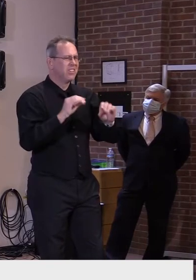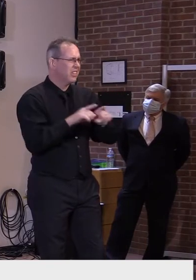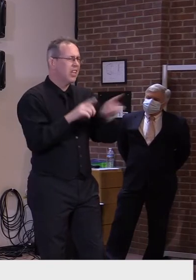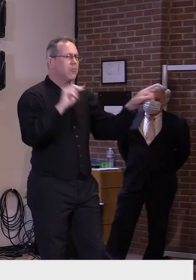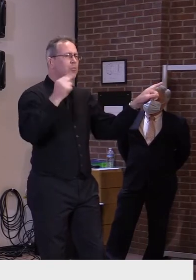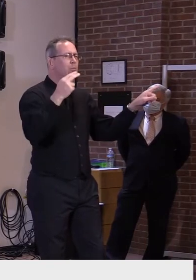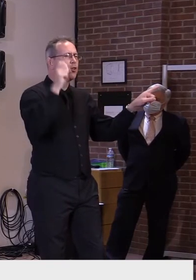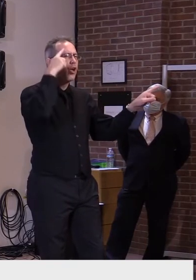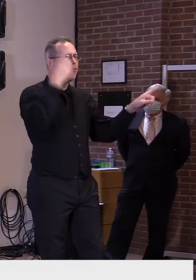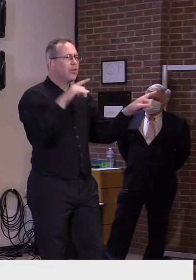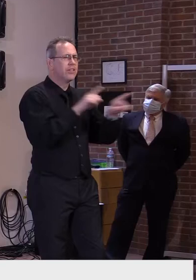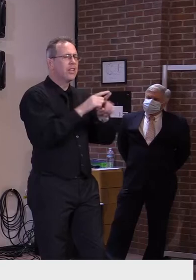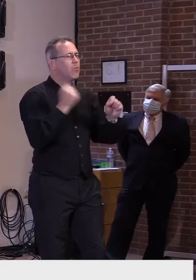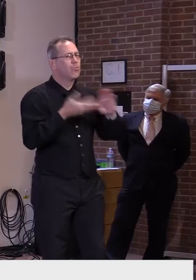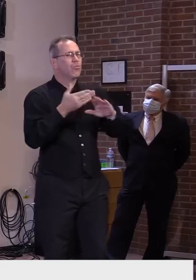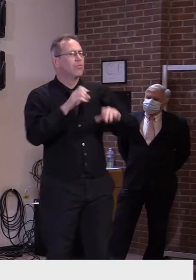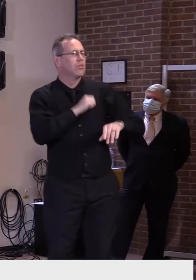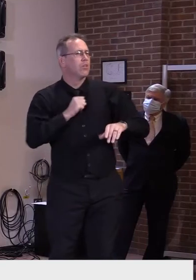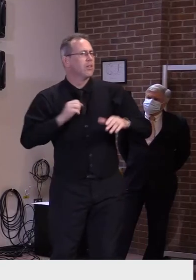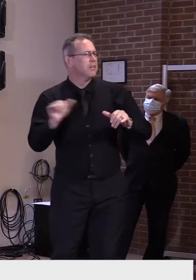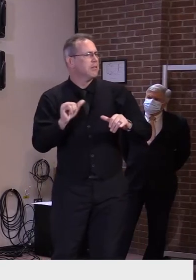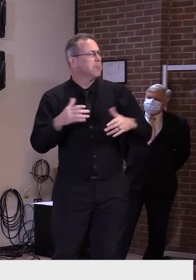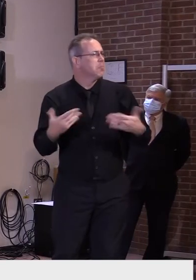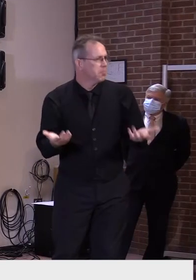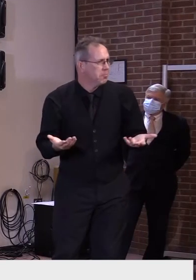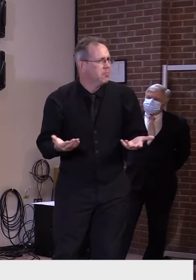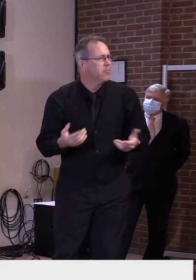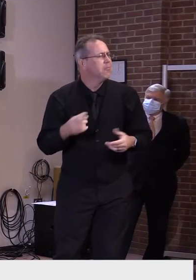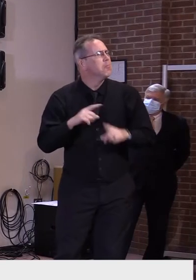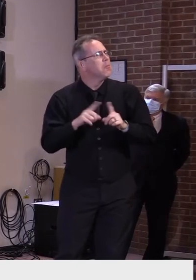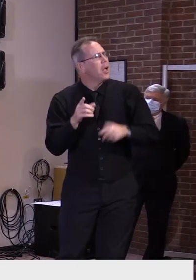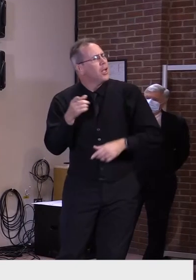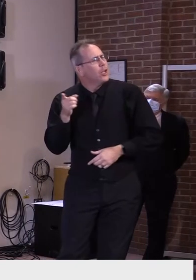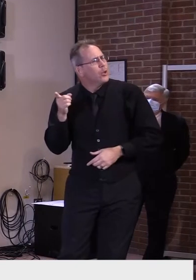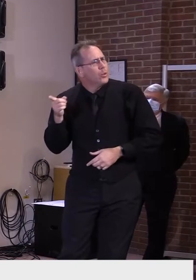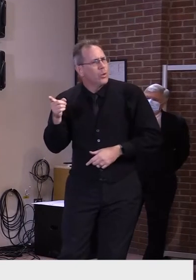moderate voices like yours aren't heard in Washington?